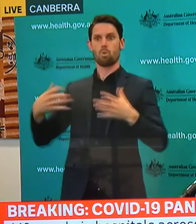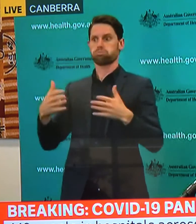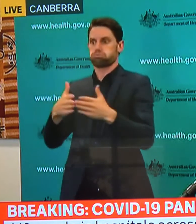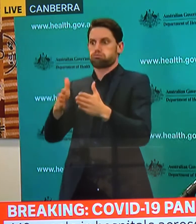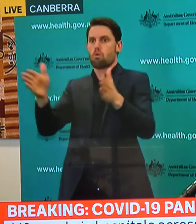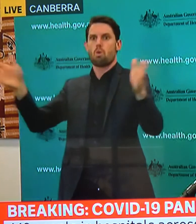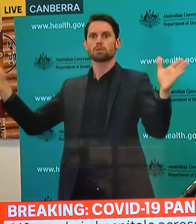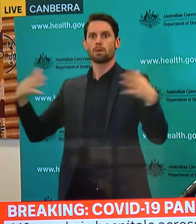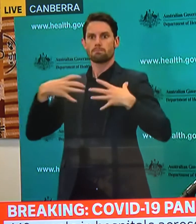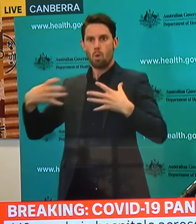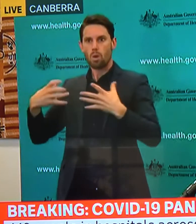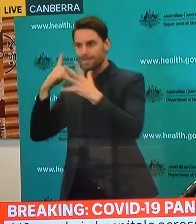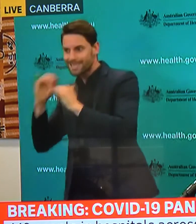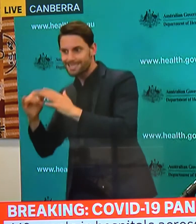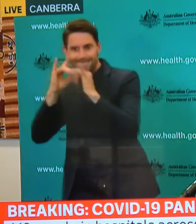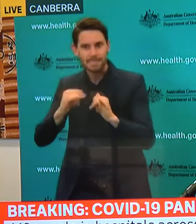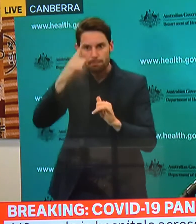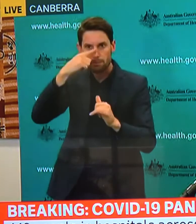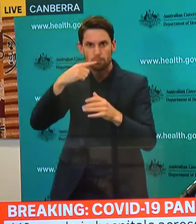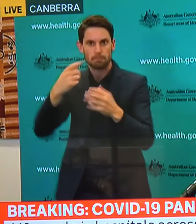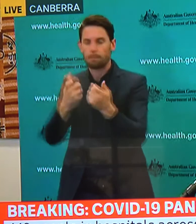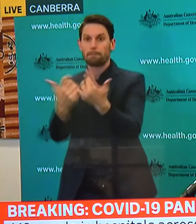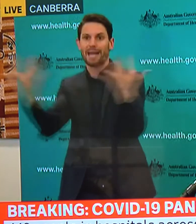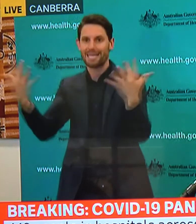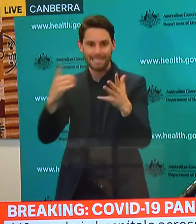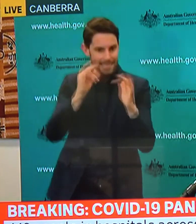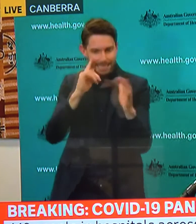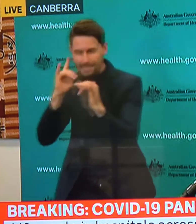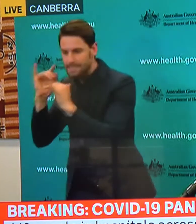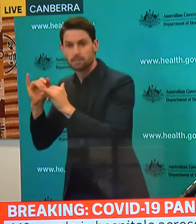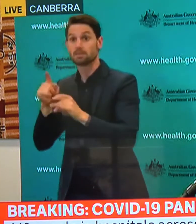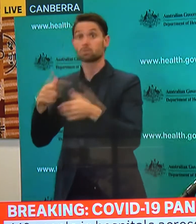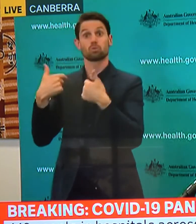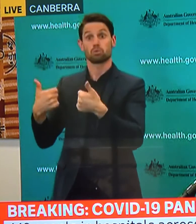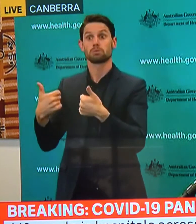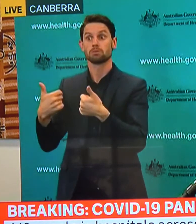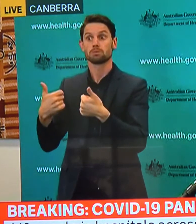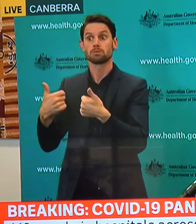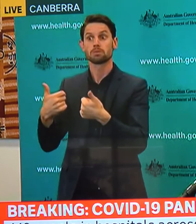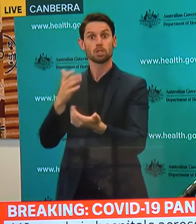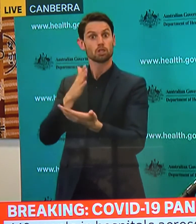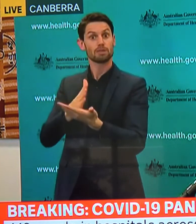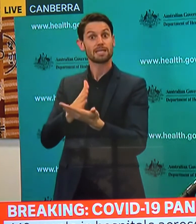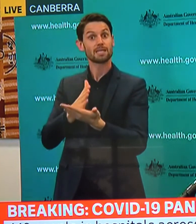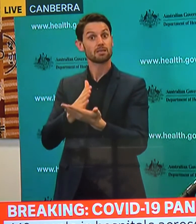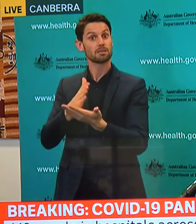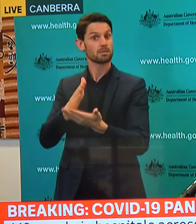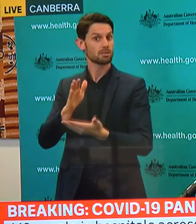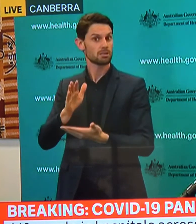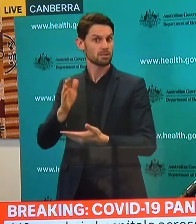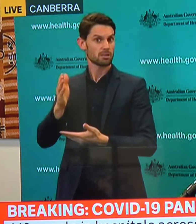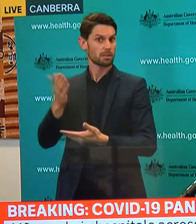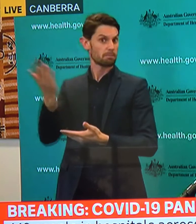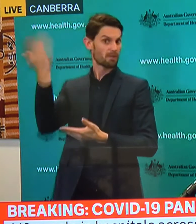their testing regimes to a certain extent, or to expand them, and that's appropriate. You'll remember that the original case definition very